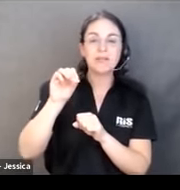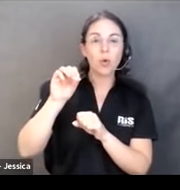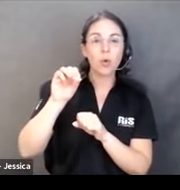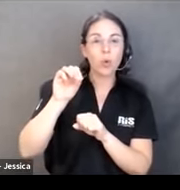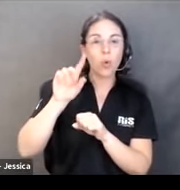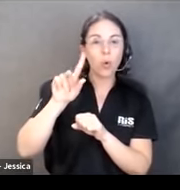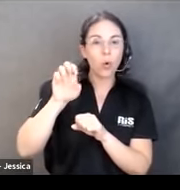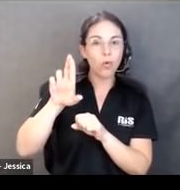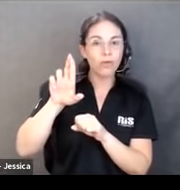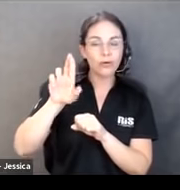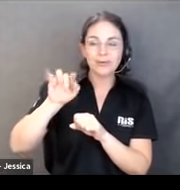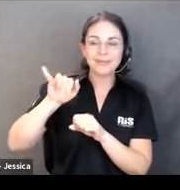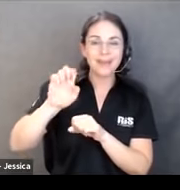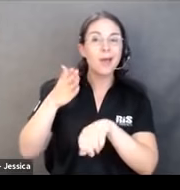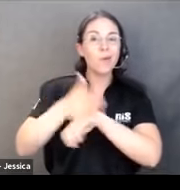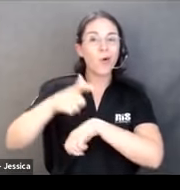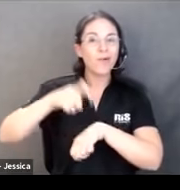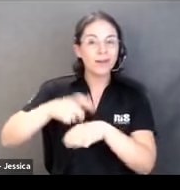hours.